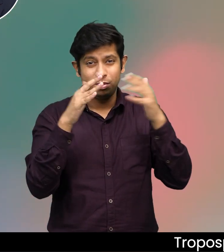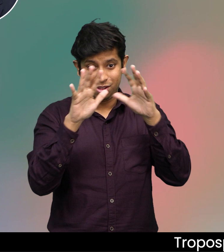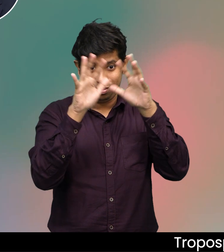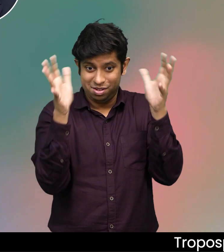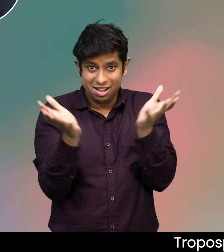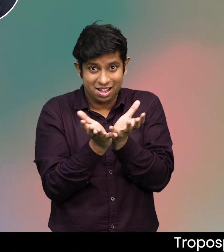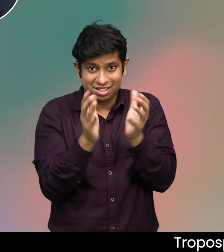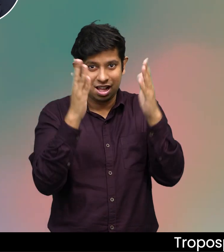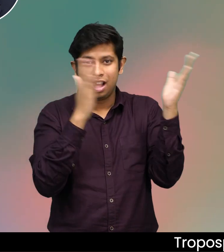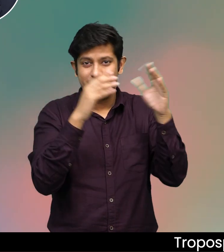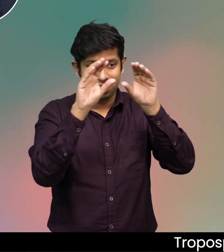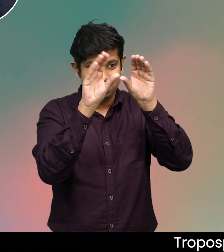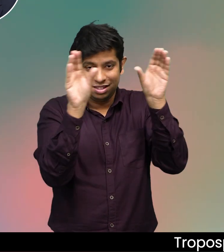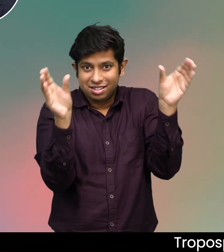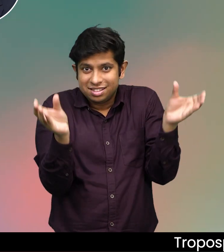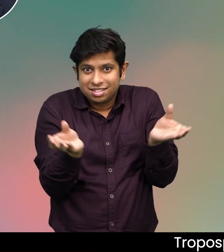troposphere,